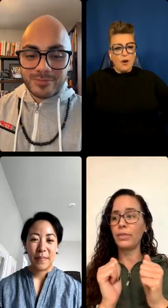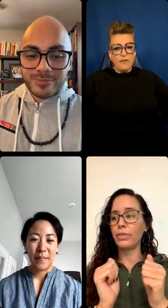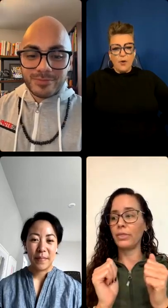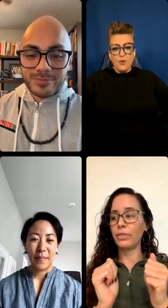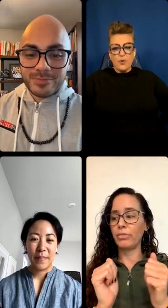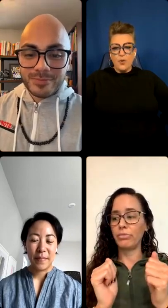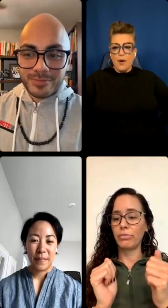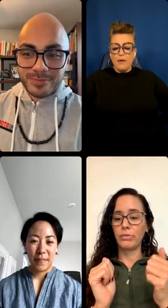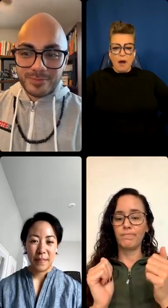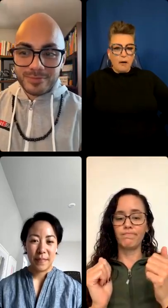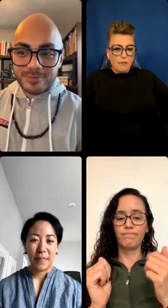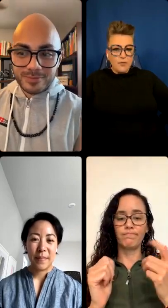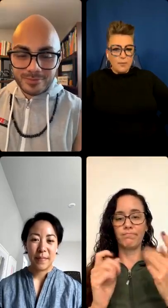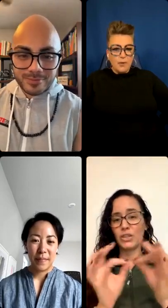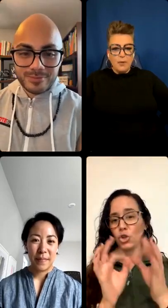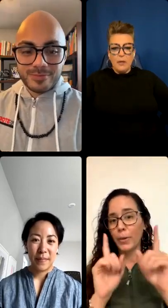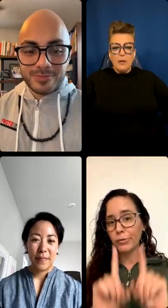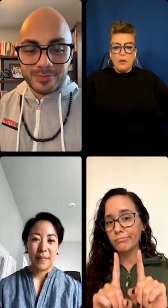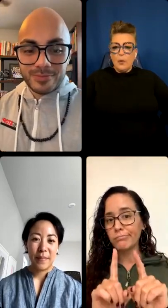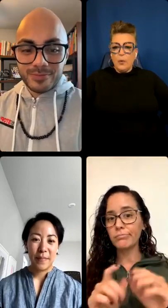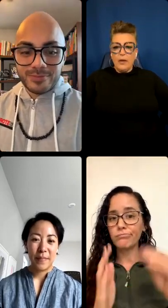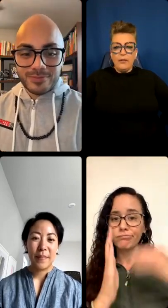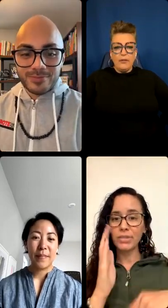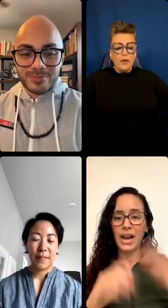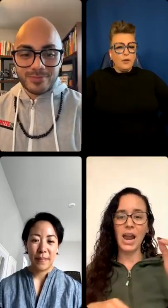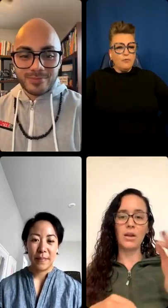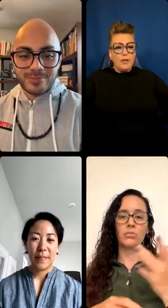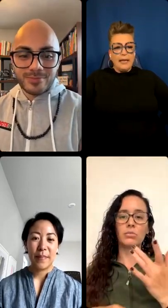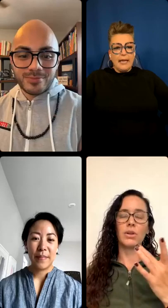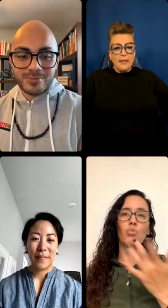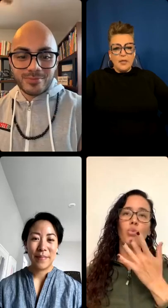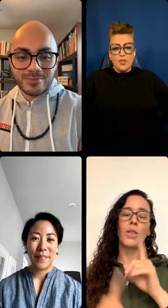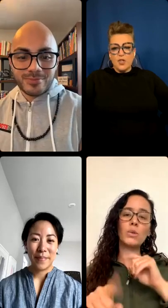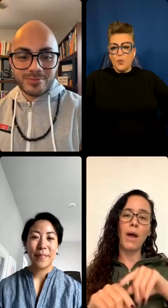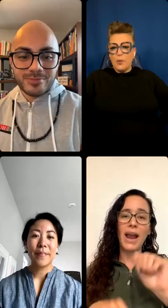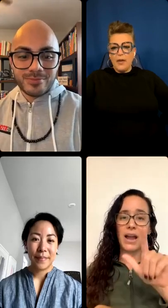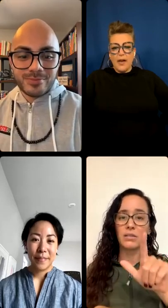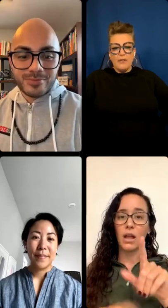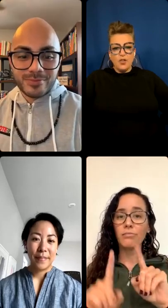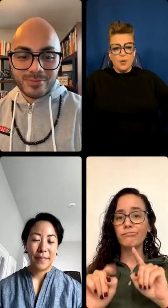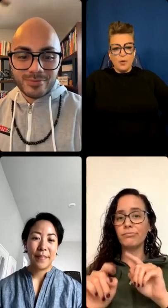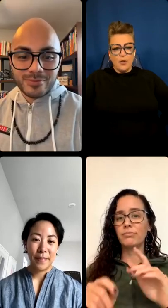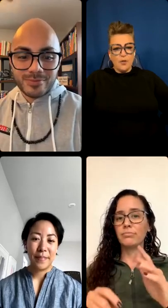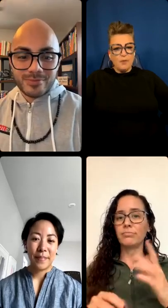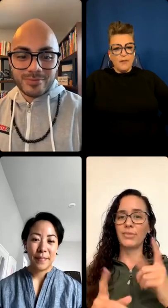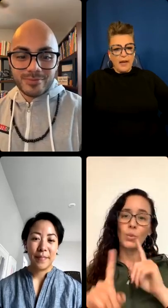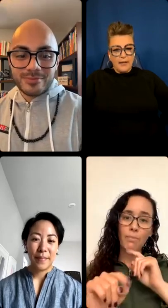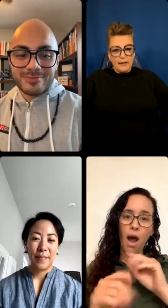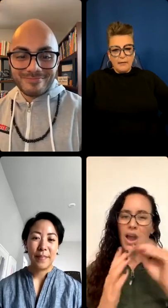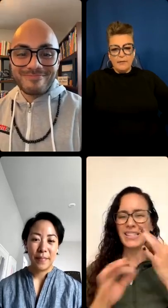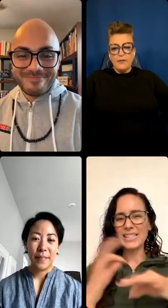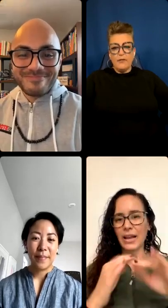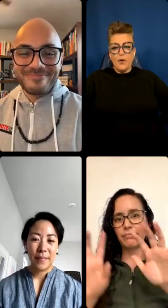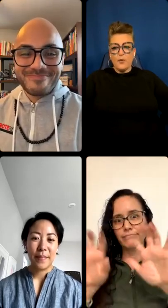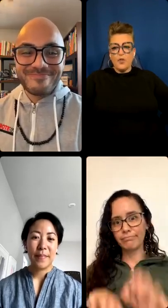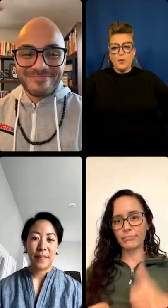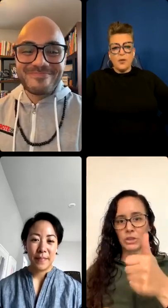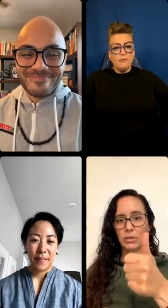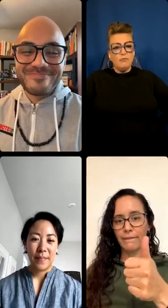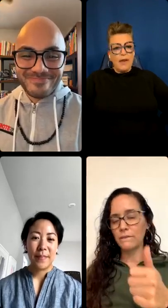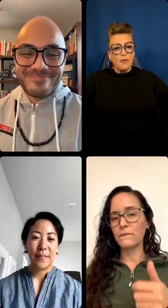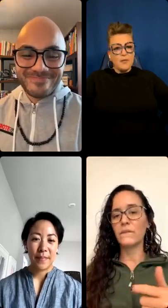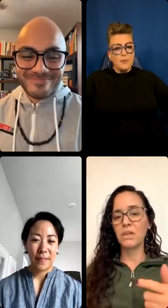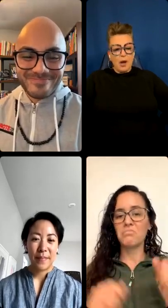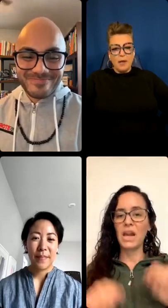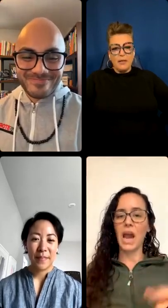there are folks who are not comfortable with written English. We will have interpreters provided for folks who